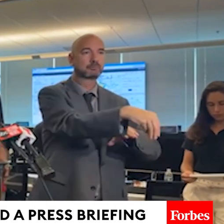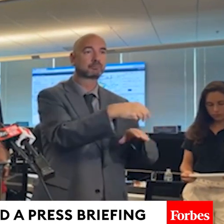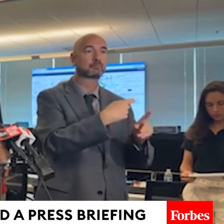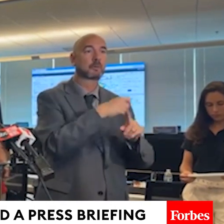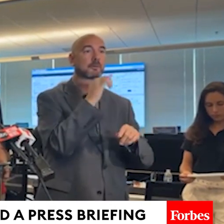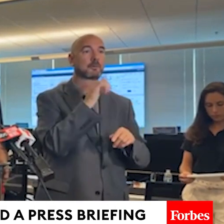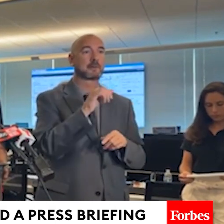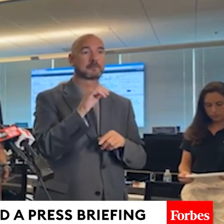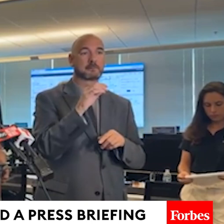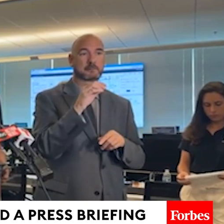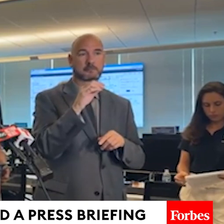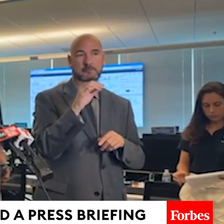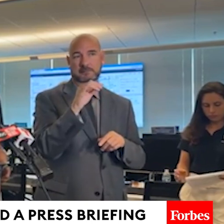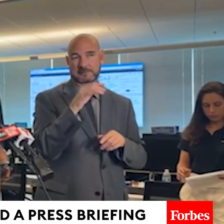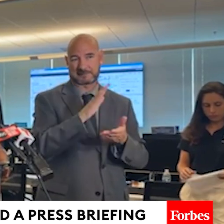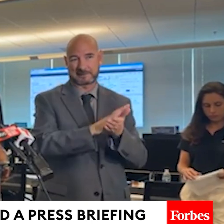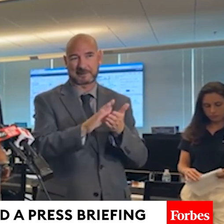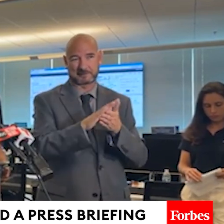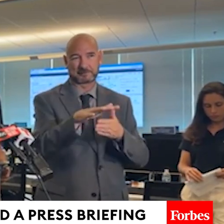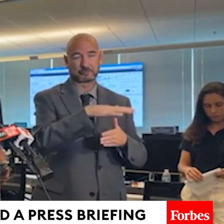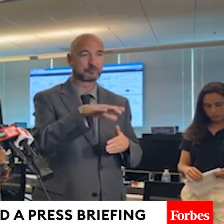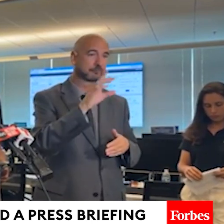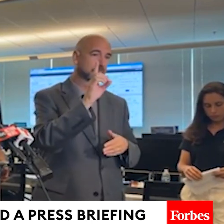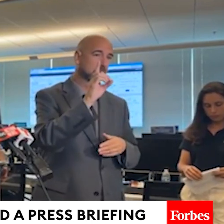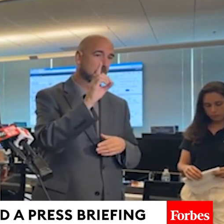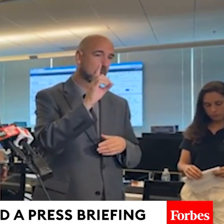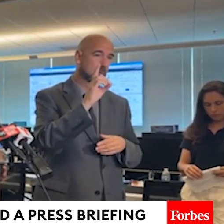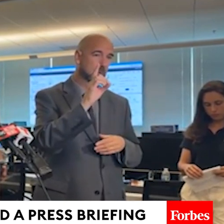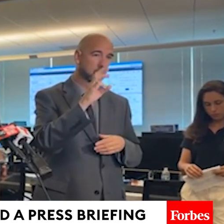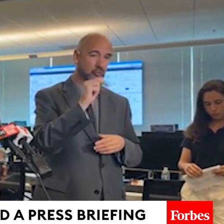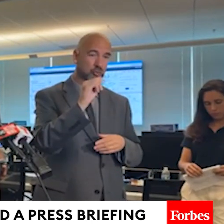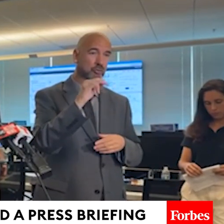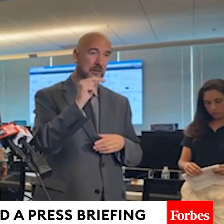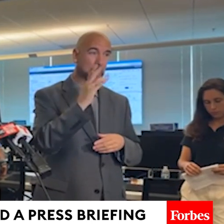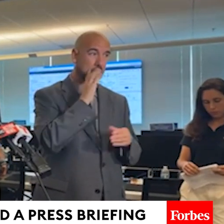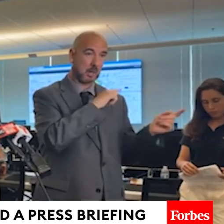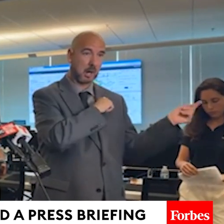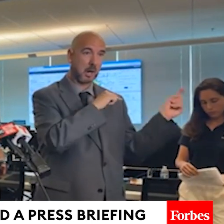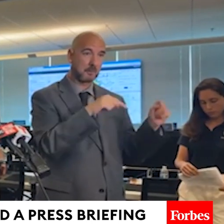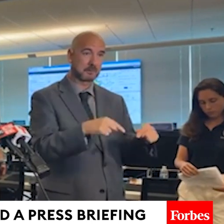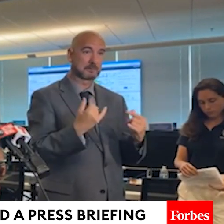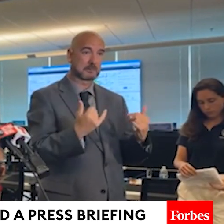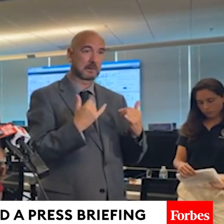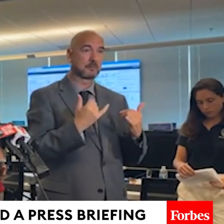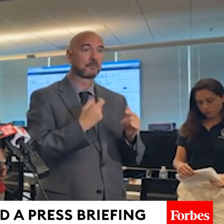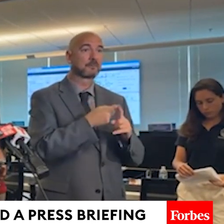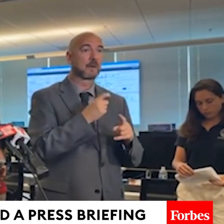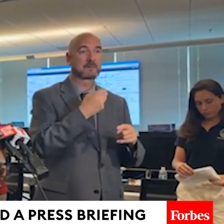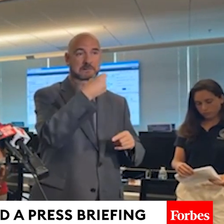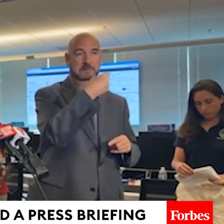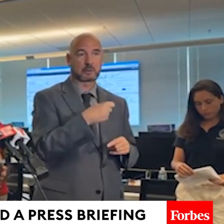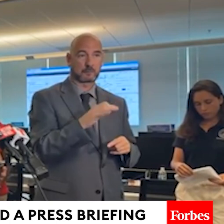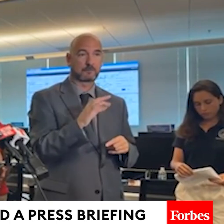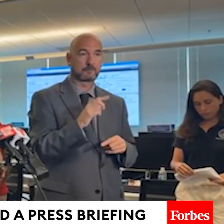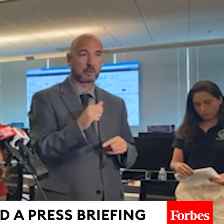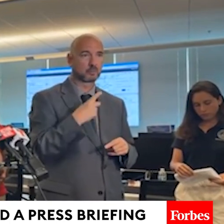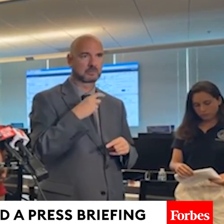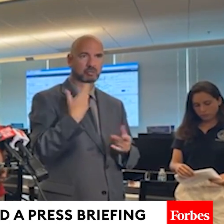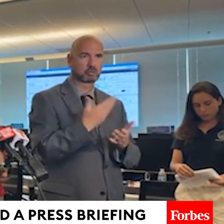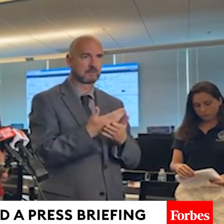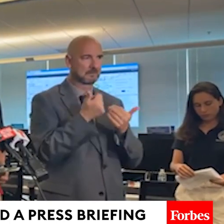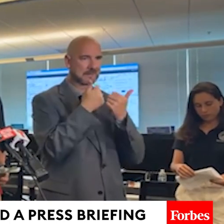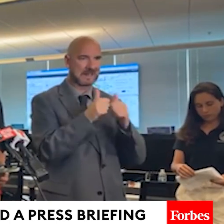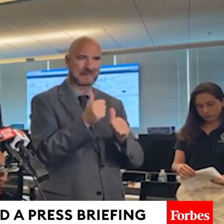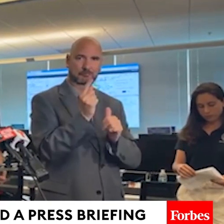inlets and clean out drains. They're currently en route from South Florida, and we expect them any minute.